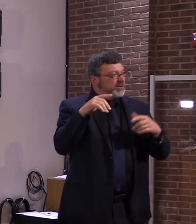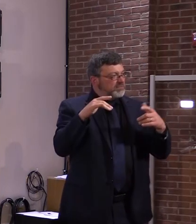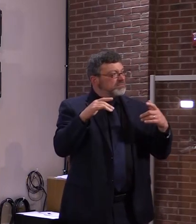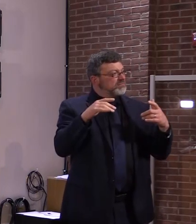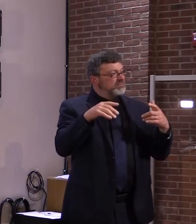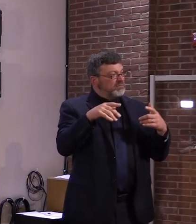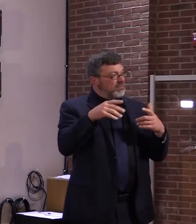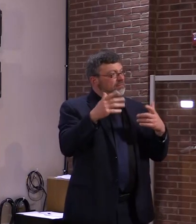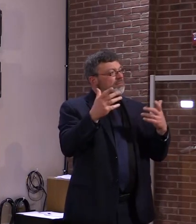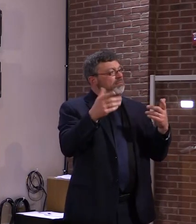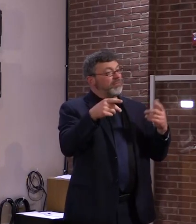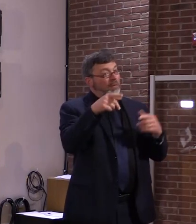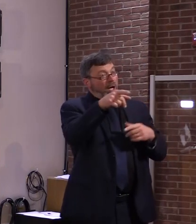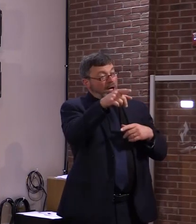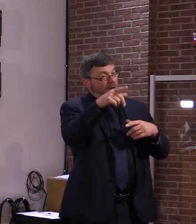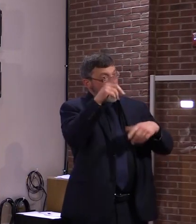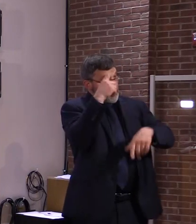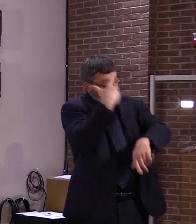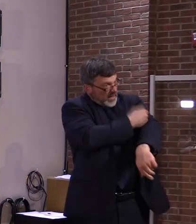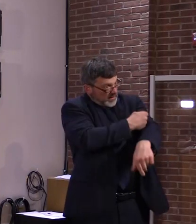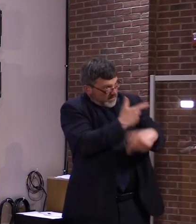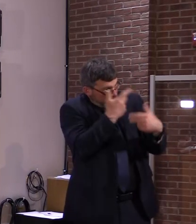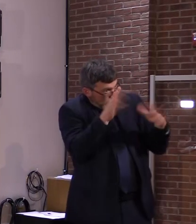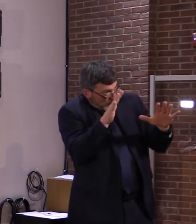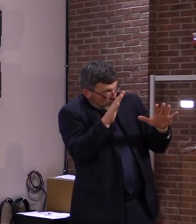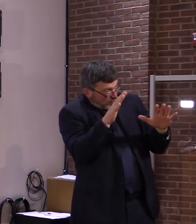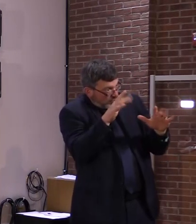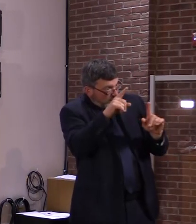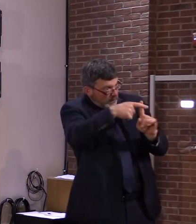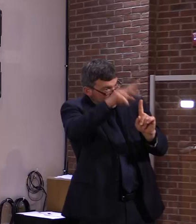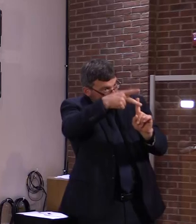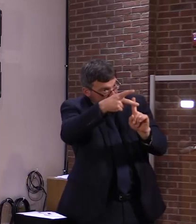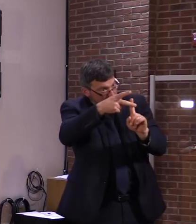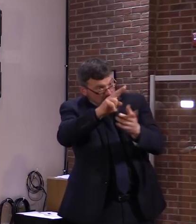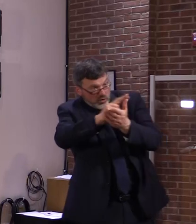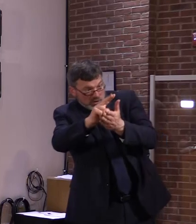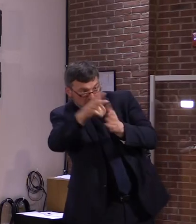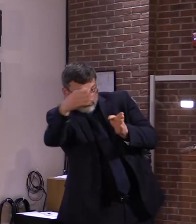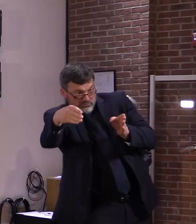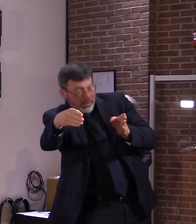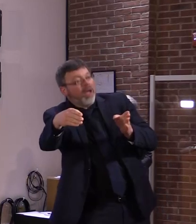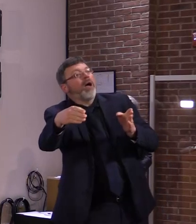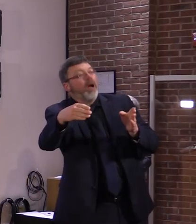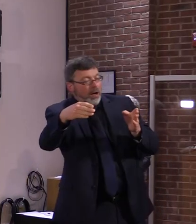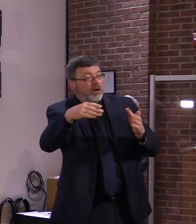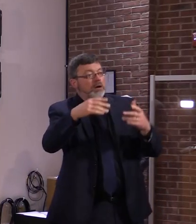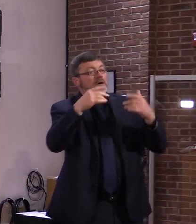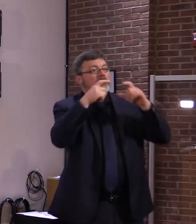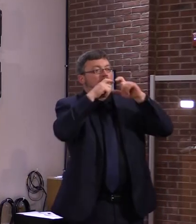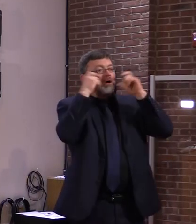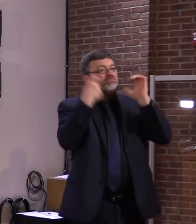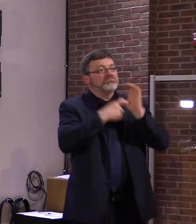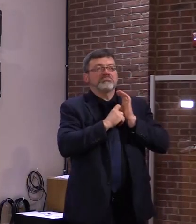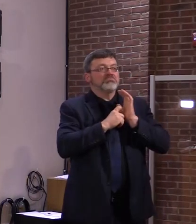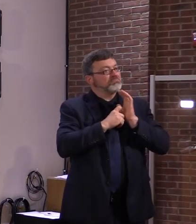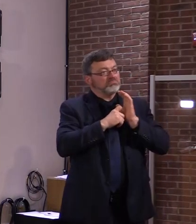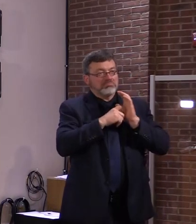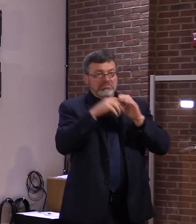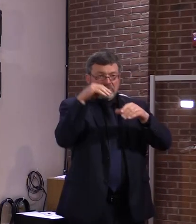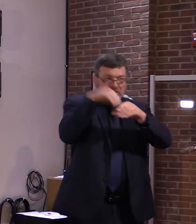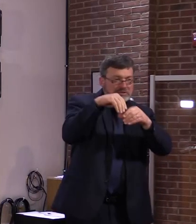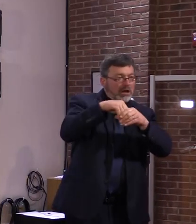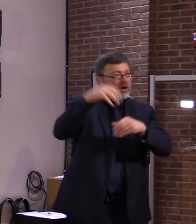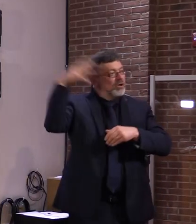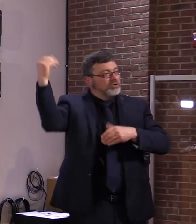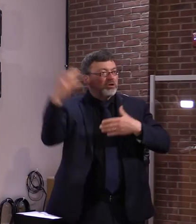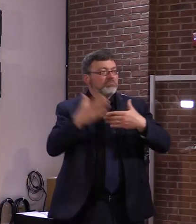activities without wearing a mask or physically distancing. We have been eagerly awaiting this and know that it